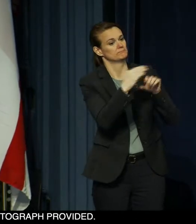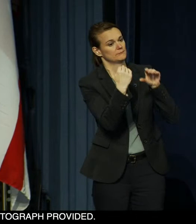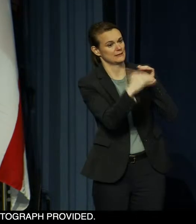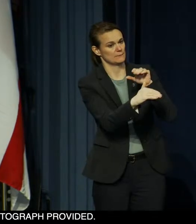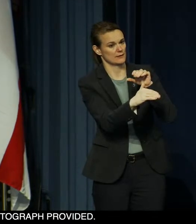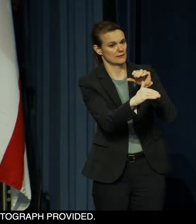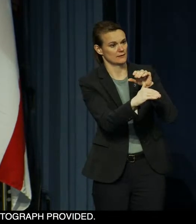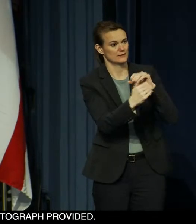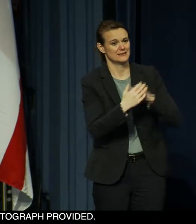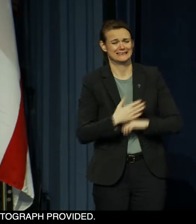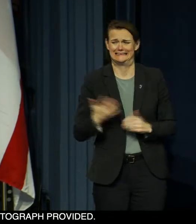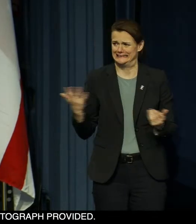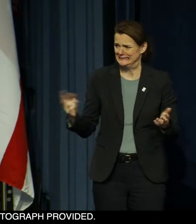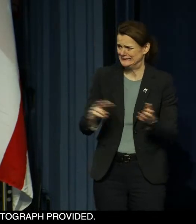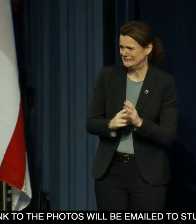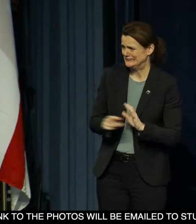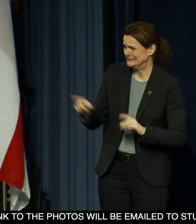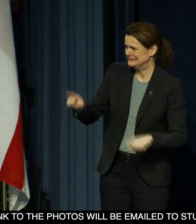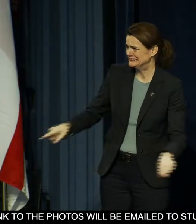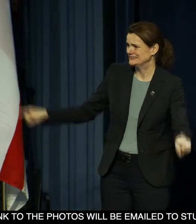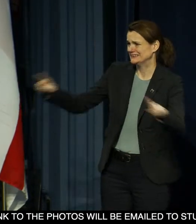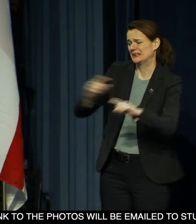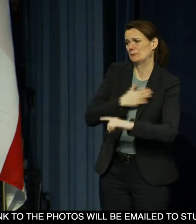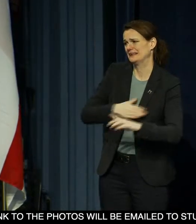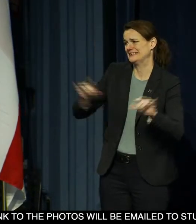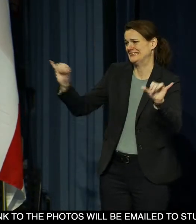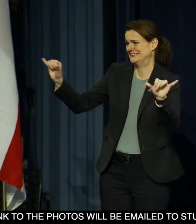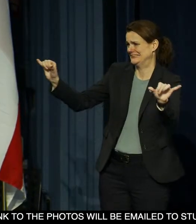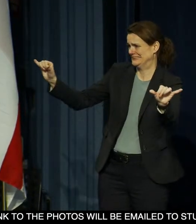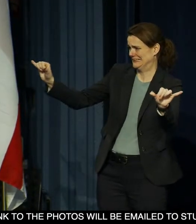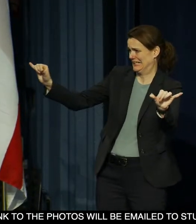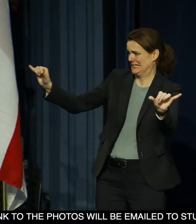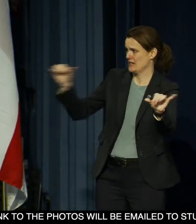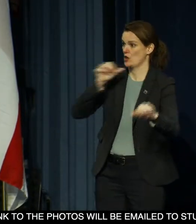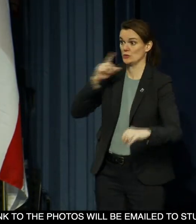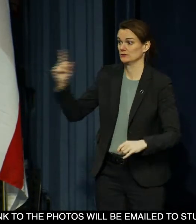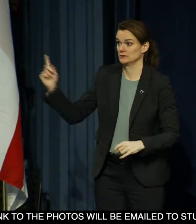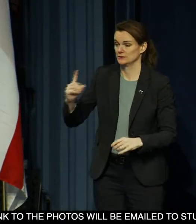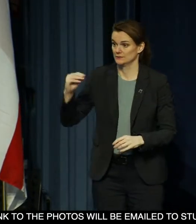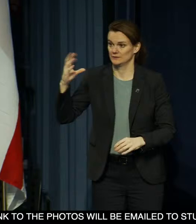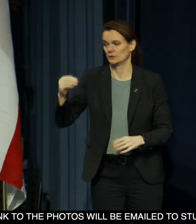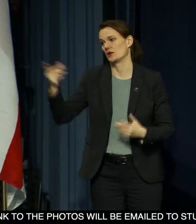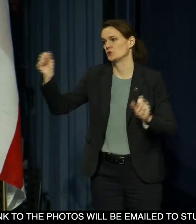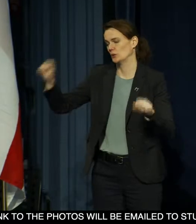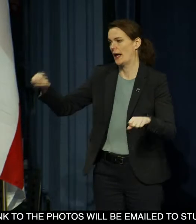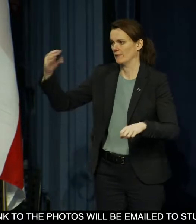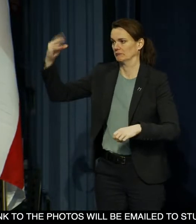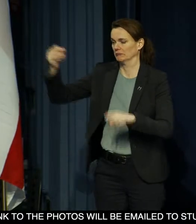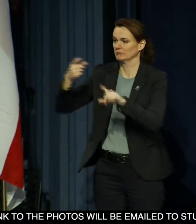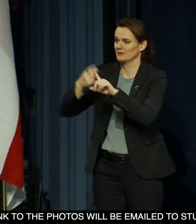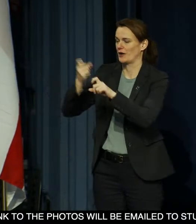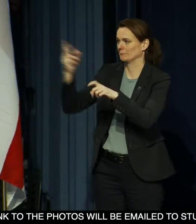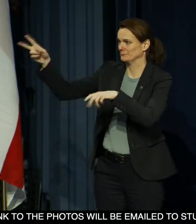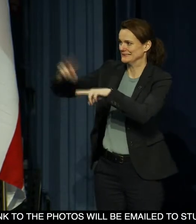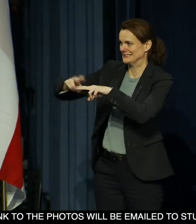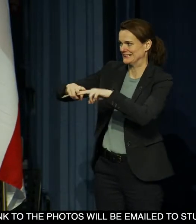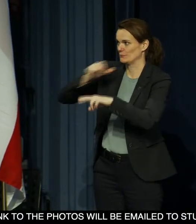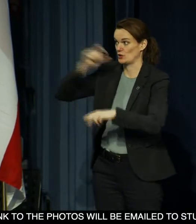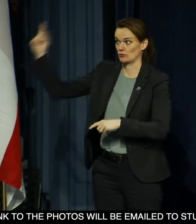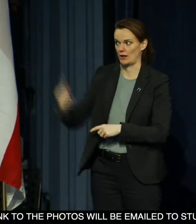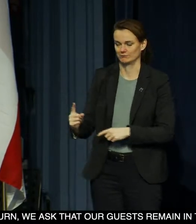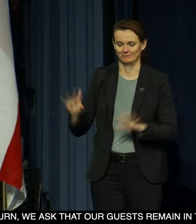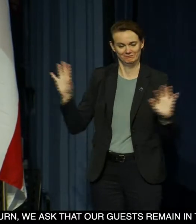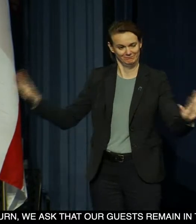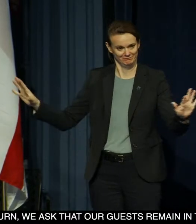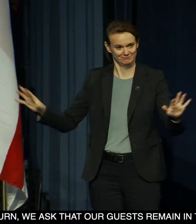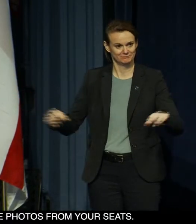In turn, we ask that our guests remain in their seats and refrain from taking photos, or you can take photos from your seats.